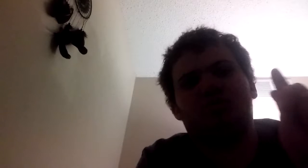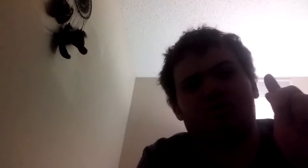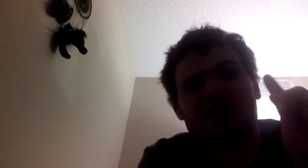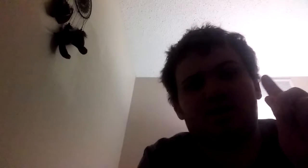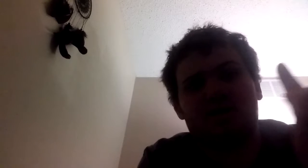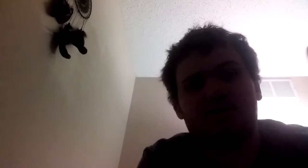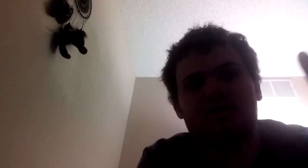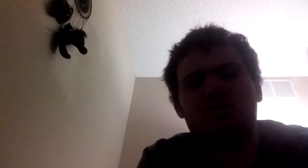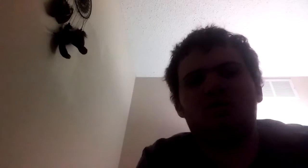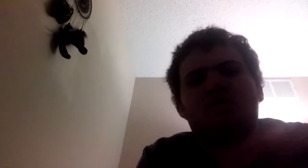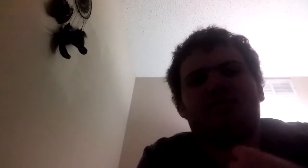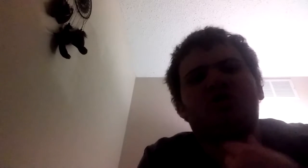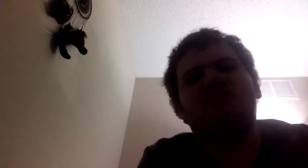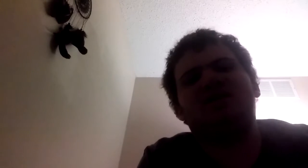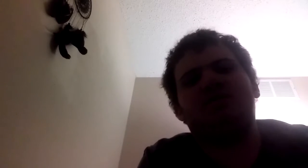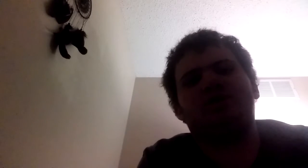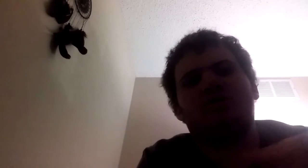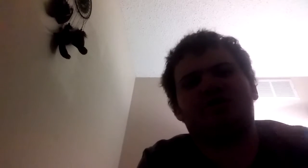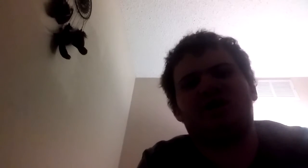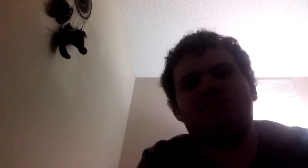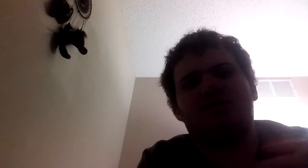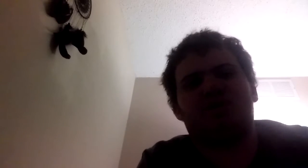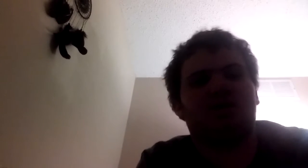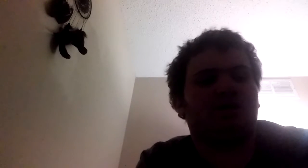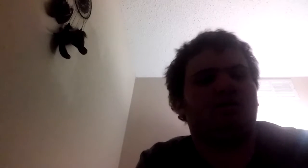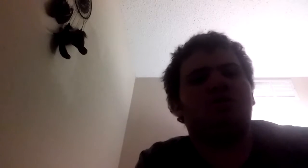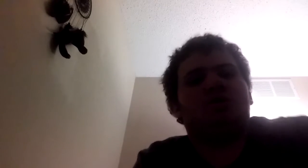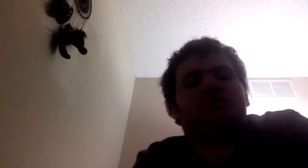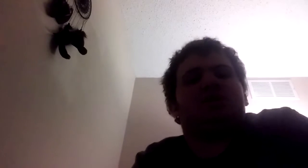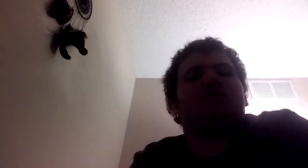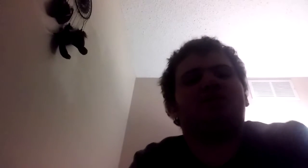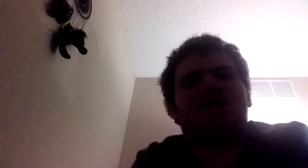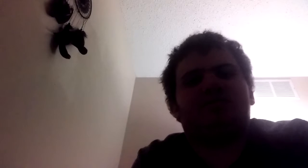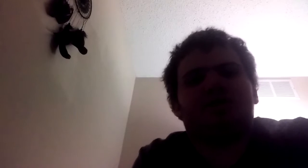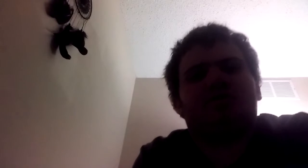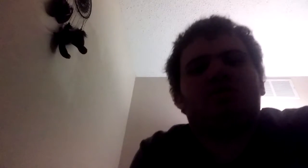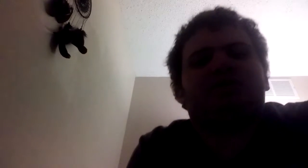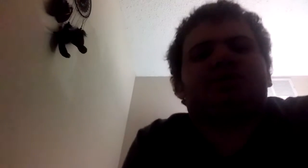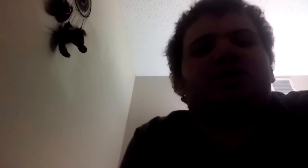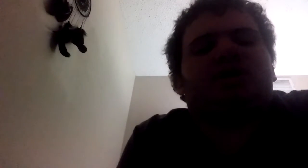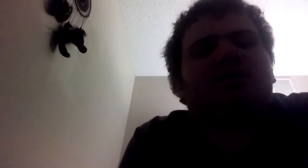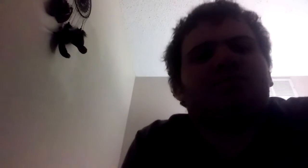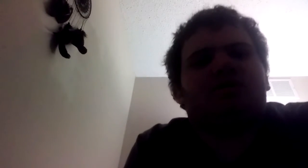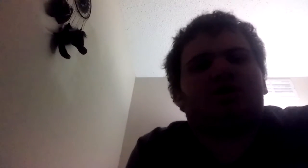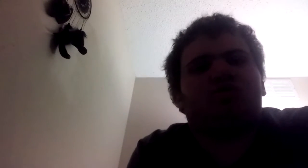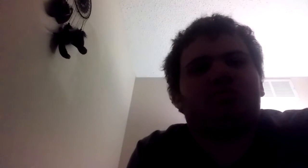YouTube created characters. So it's not going to be TV shows or animes or anything. Just going to be TV show. Just going to be YouTube